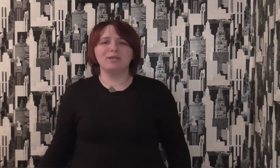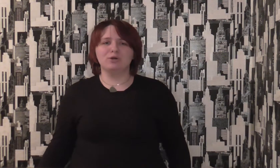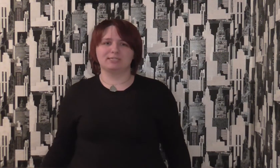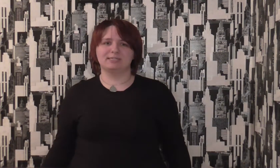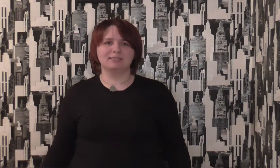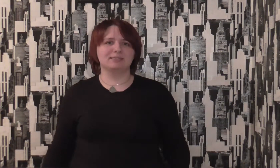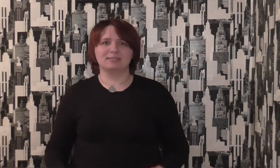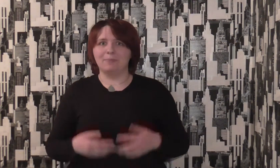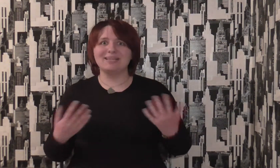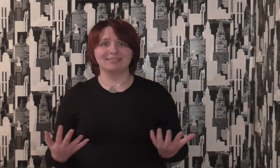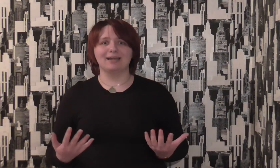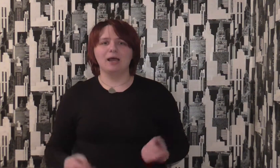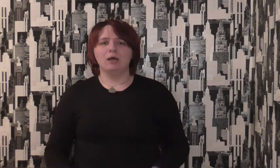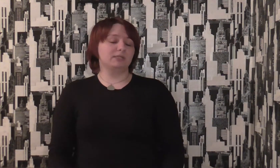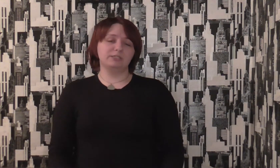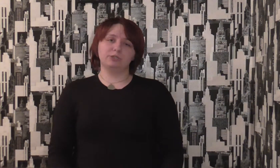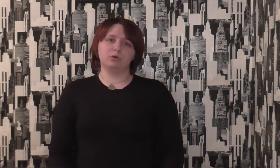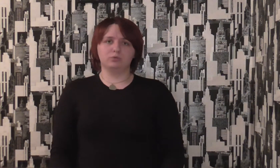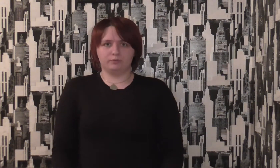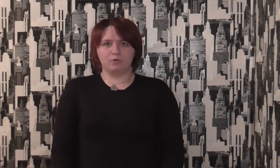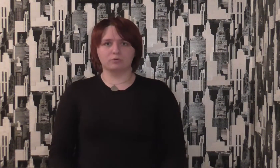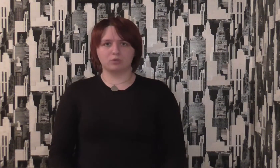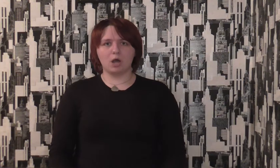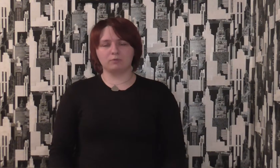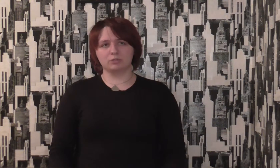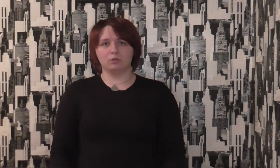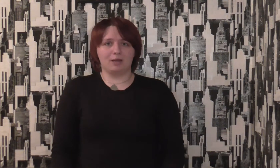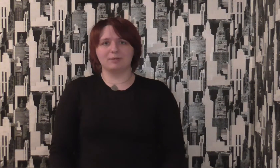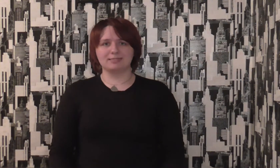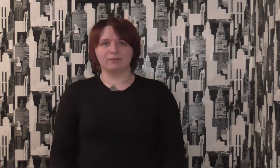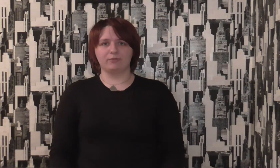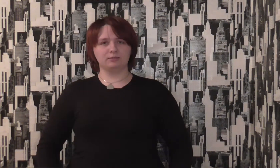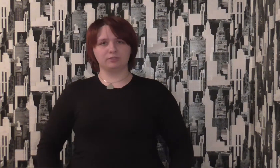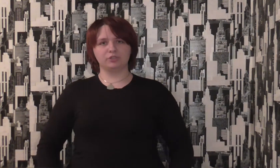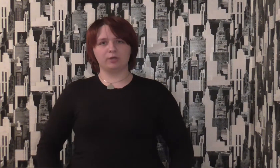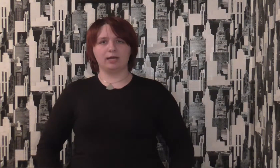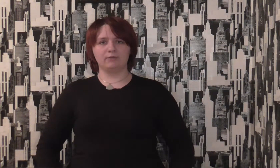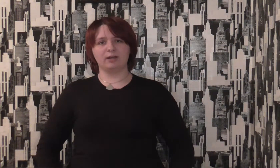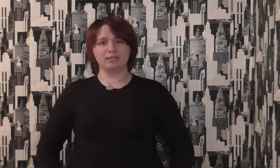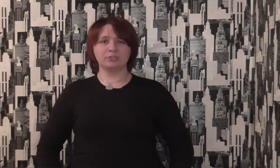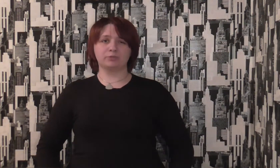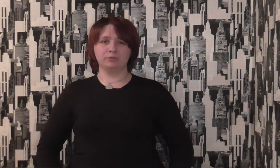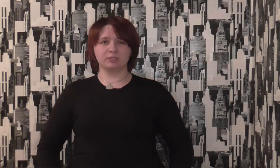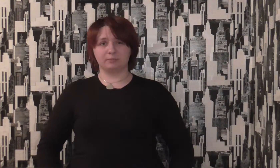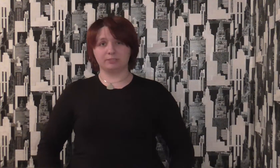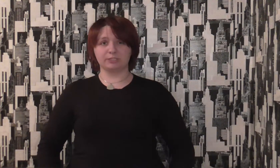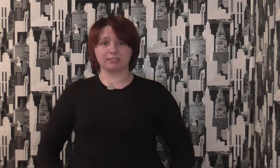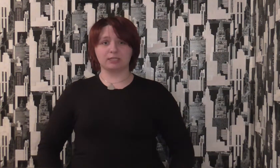not, since it's amazing? But I didn't know who to follow, so I was all by myself. Another issue I have kinda ruins my internet